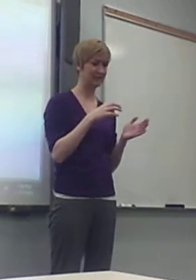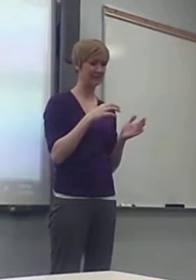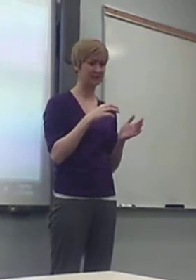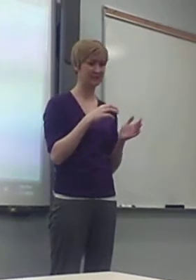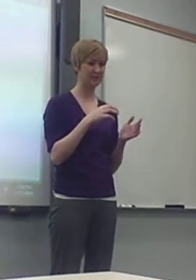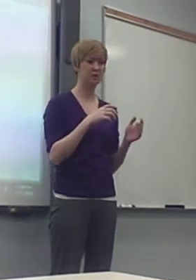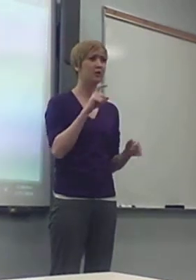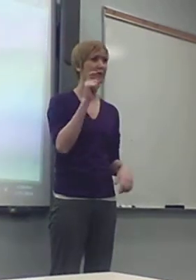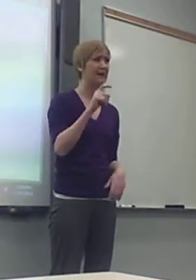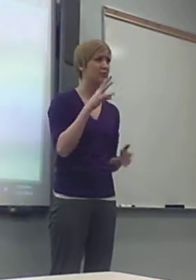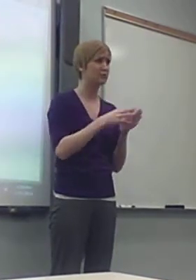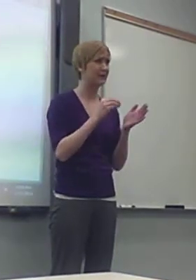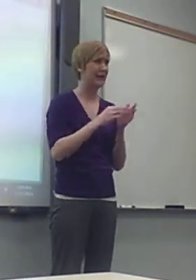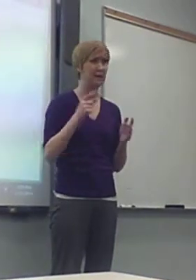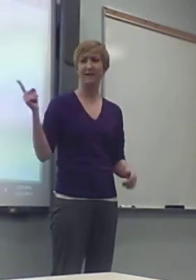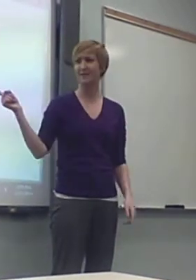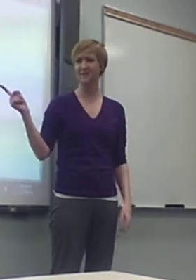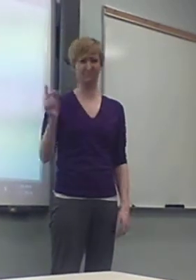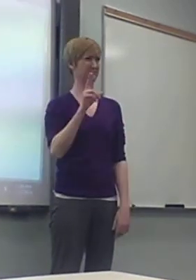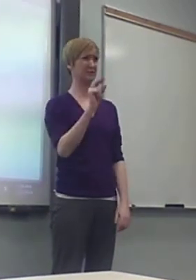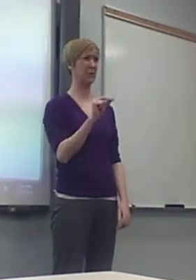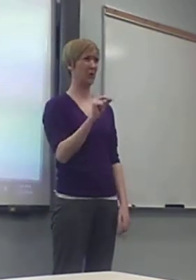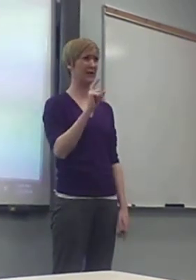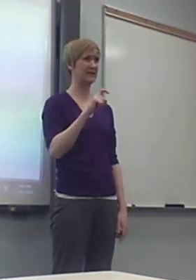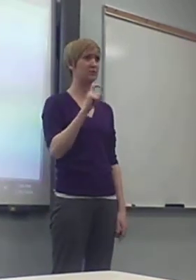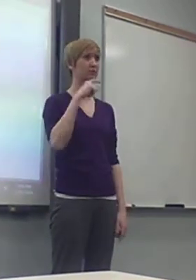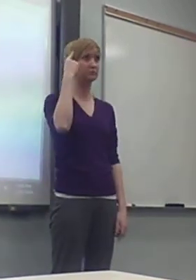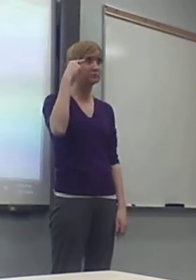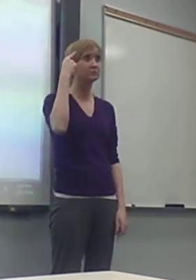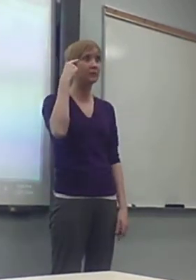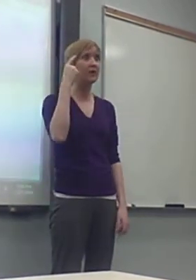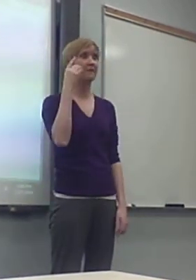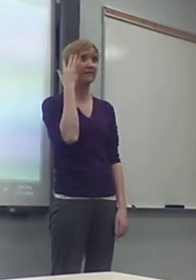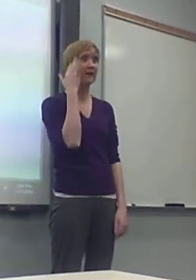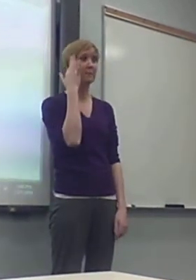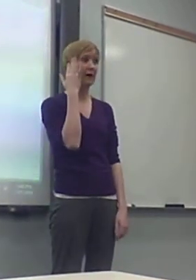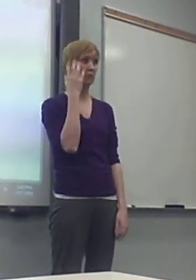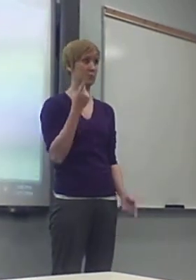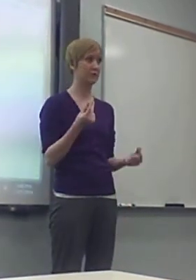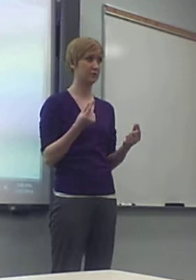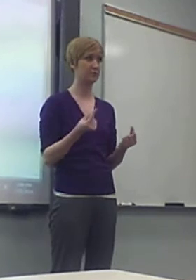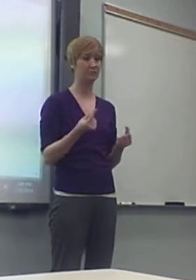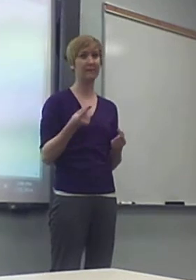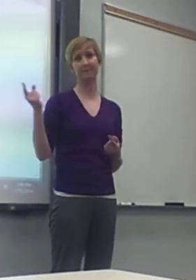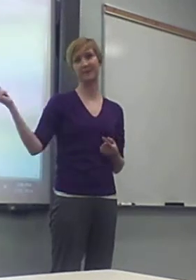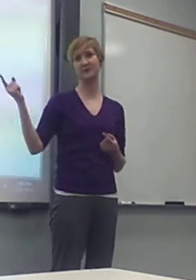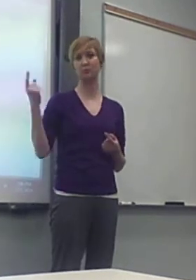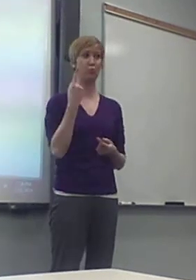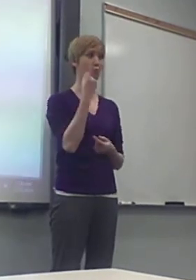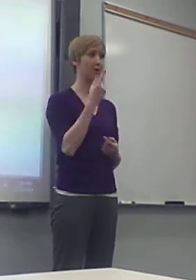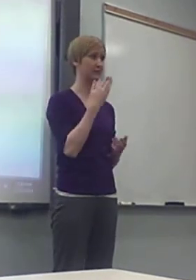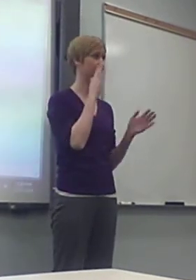still have to work on my process, but there's a whole lot of good stuff on here that I can definitely take away. So that's one of the resources.